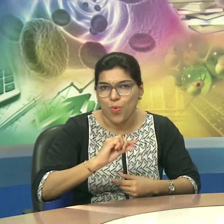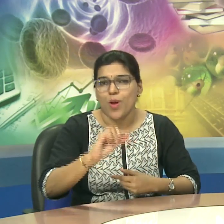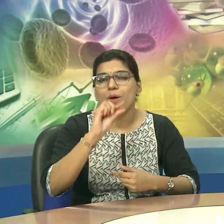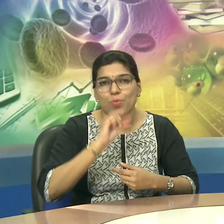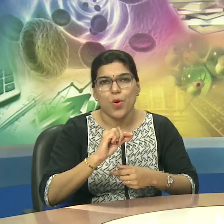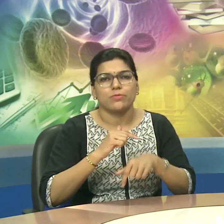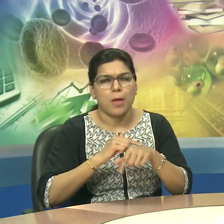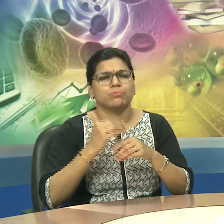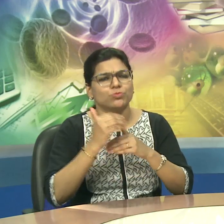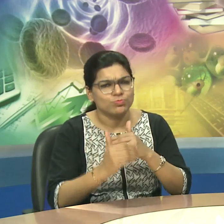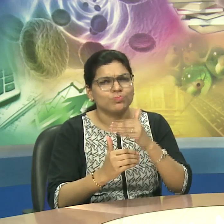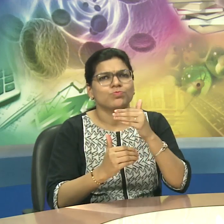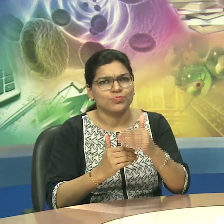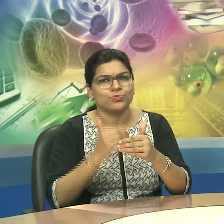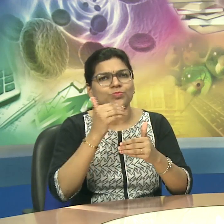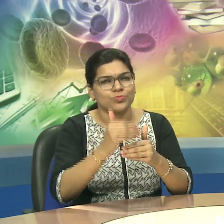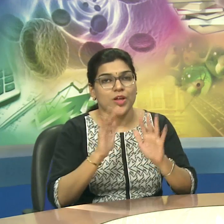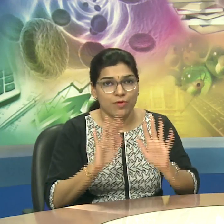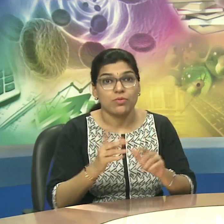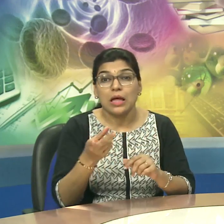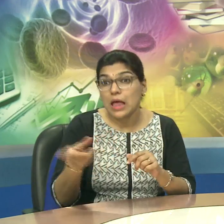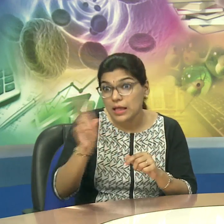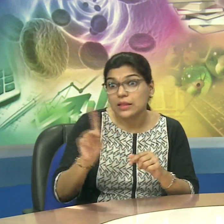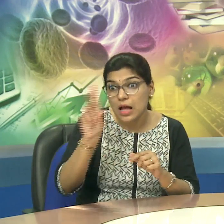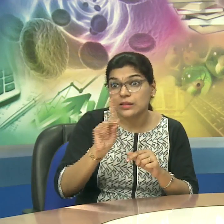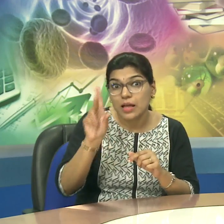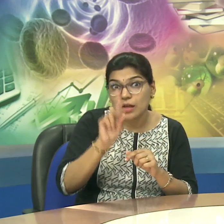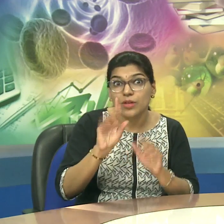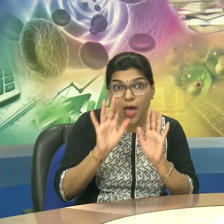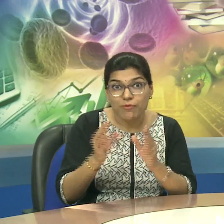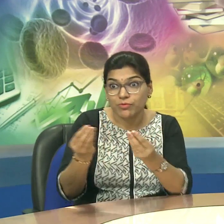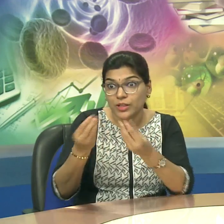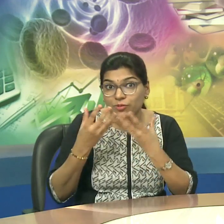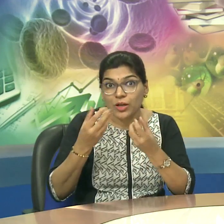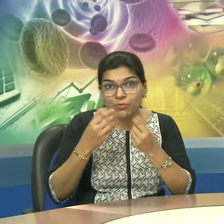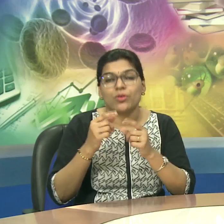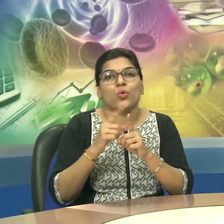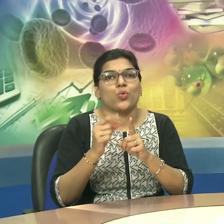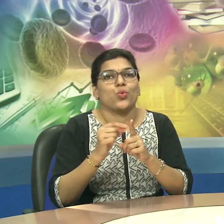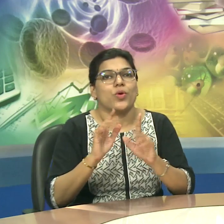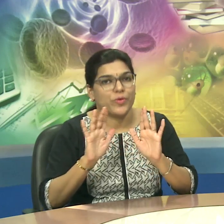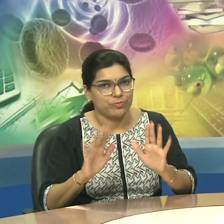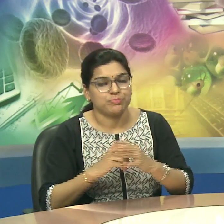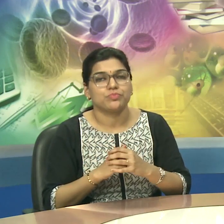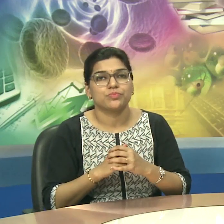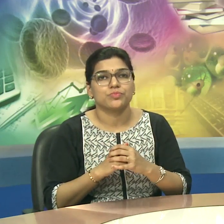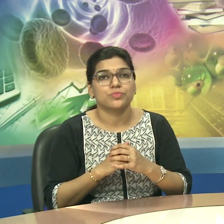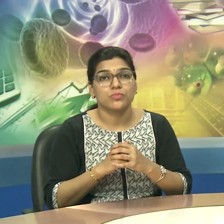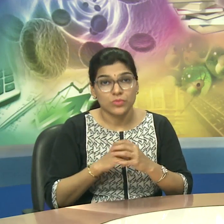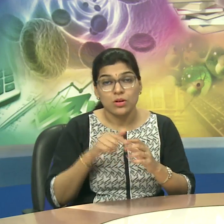slow manner. But yes, if the repetition is done quite well, then they